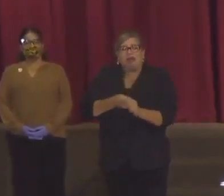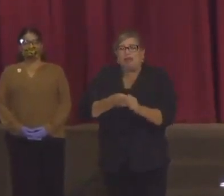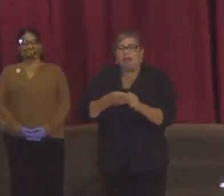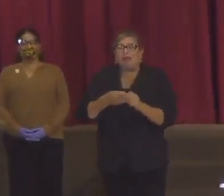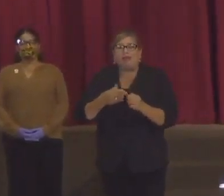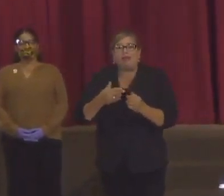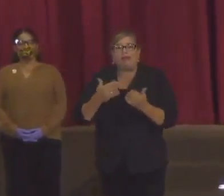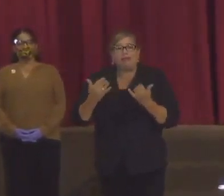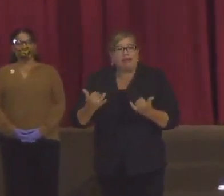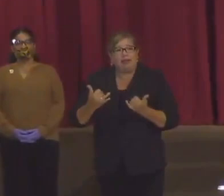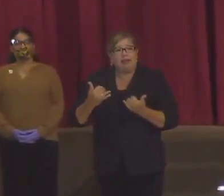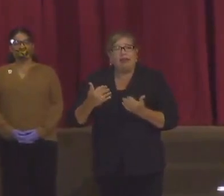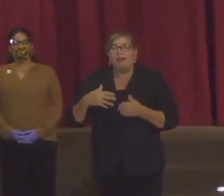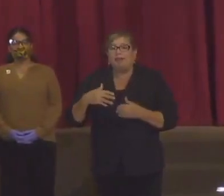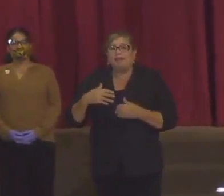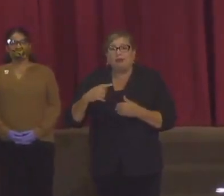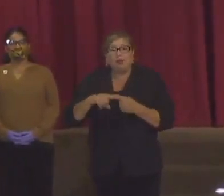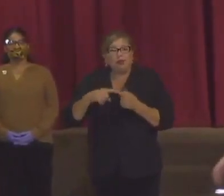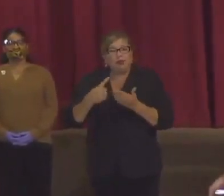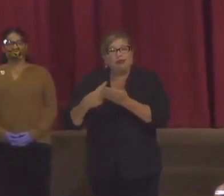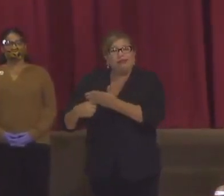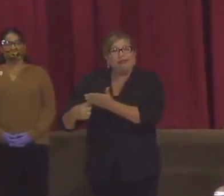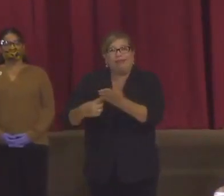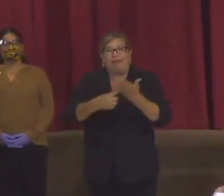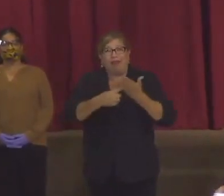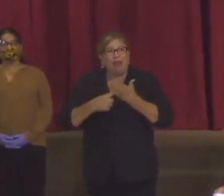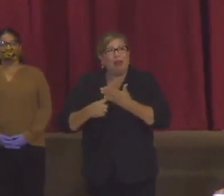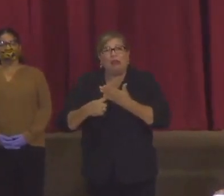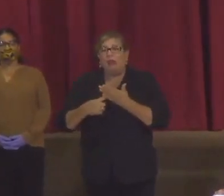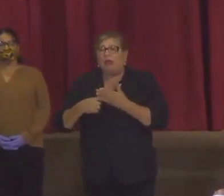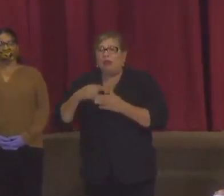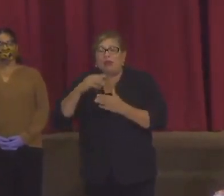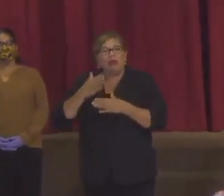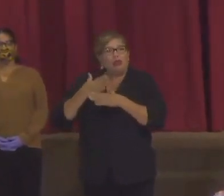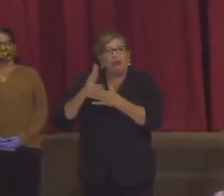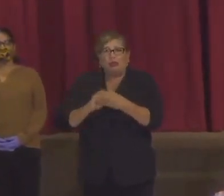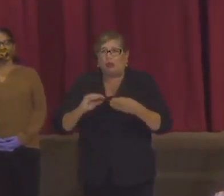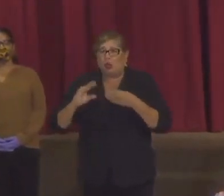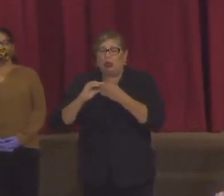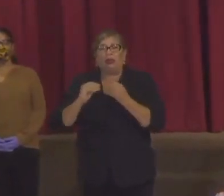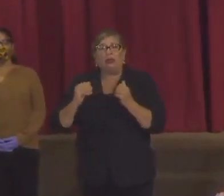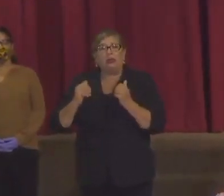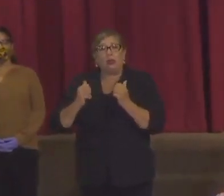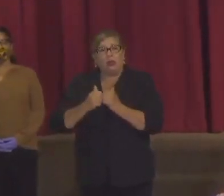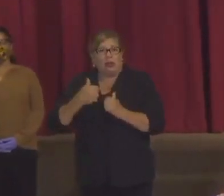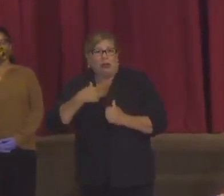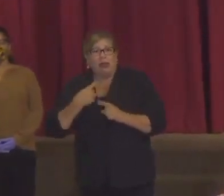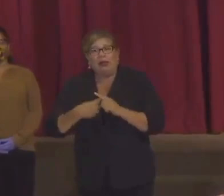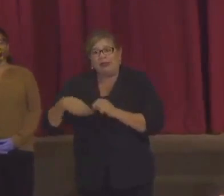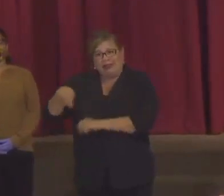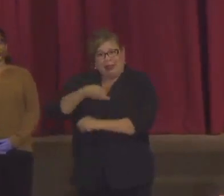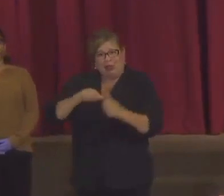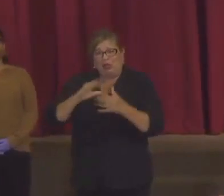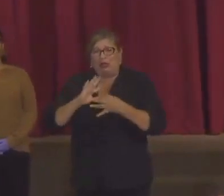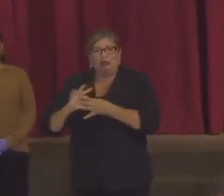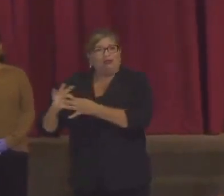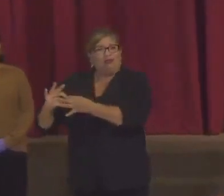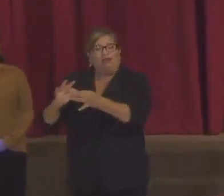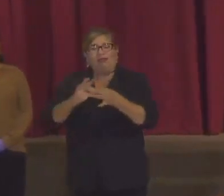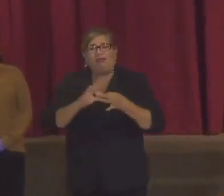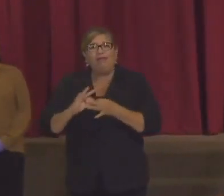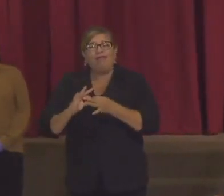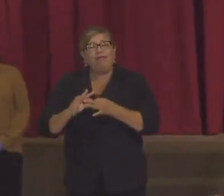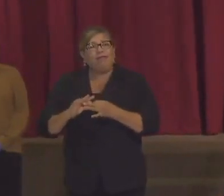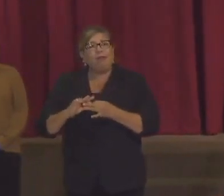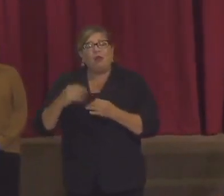to reach out and connect, not just with me, to one another, to talk about the